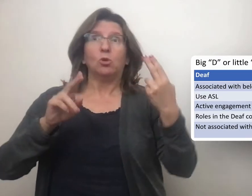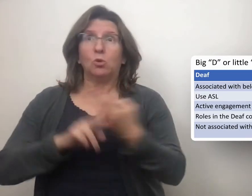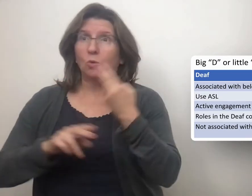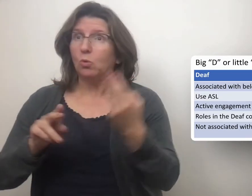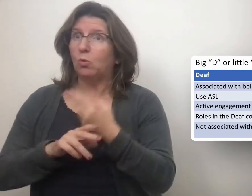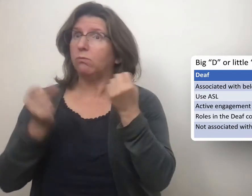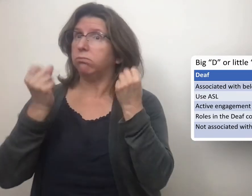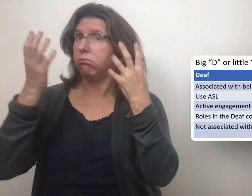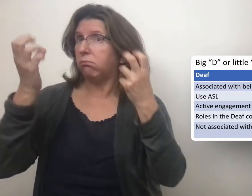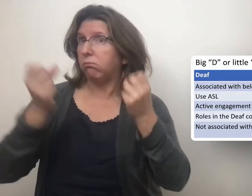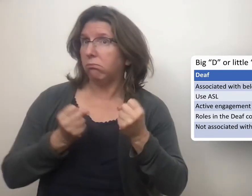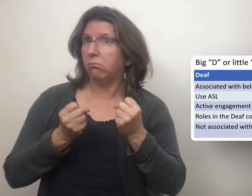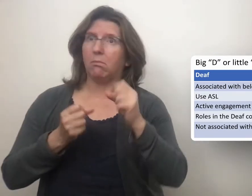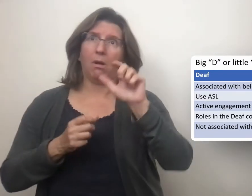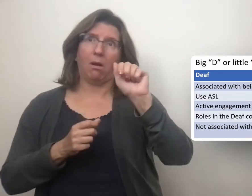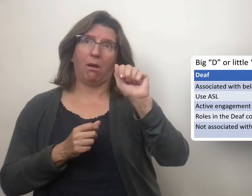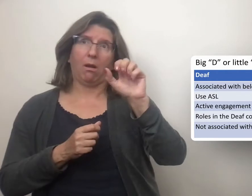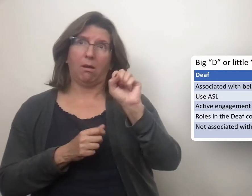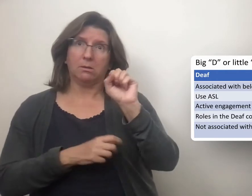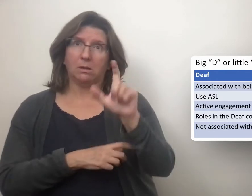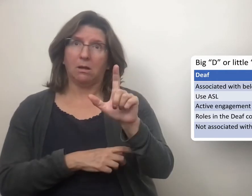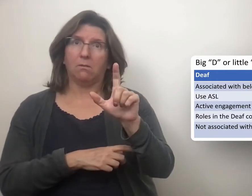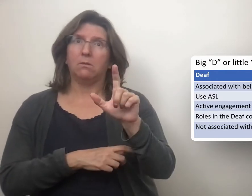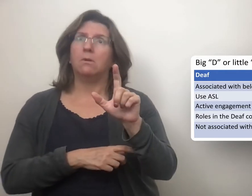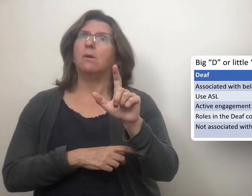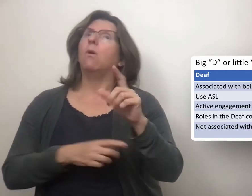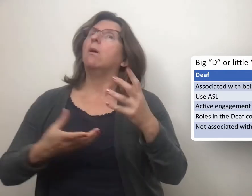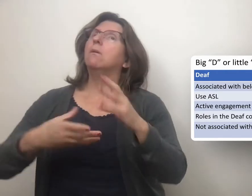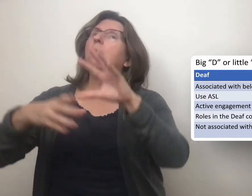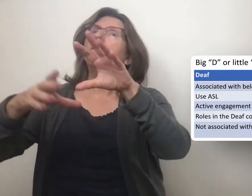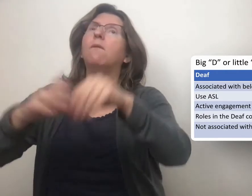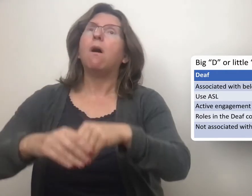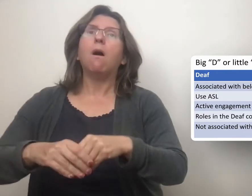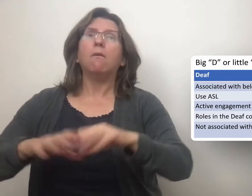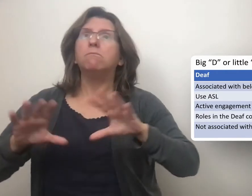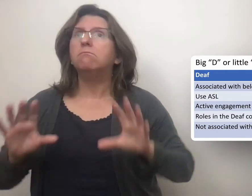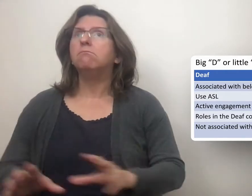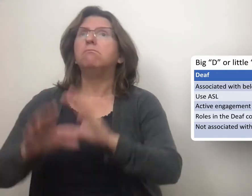marker. The individual identifies as part of the signing deaf community,